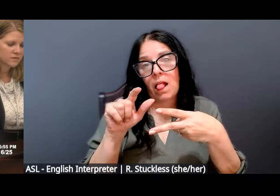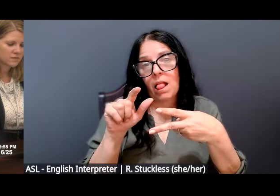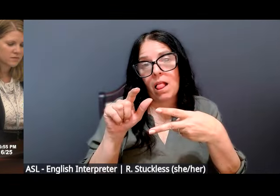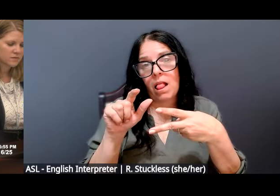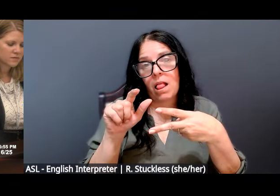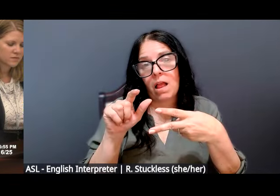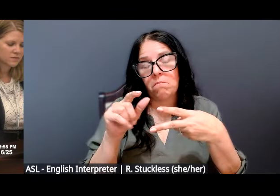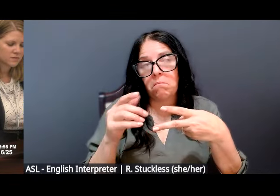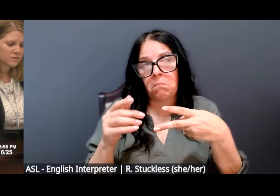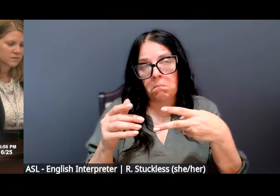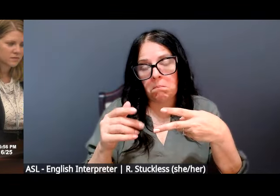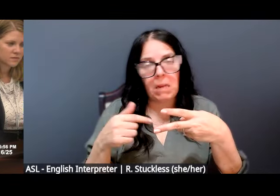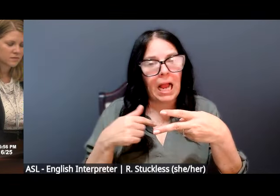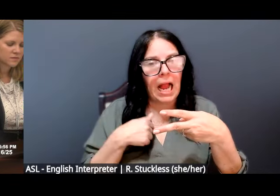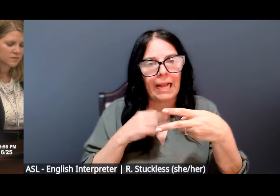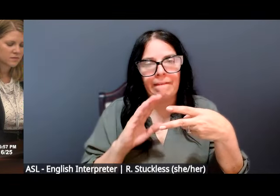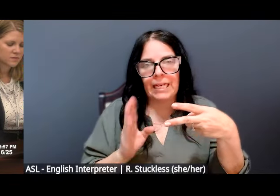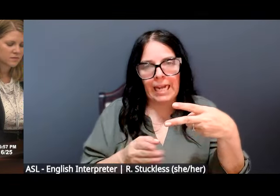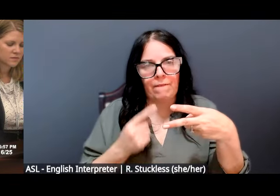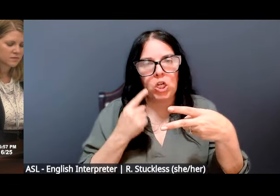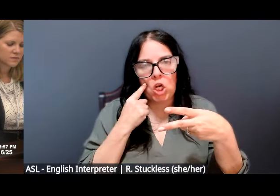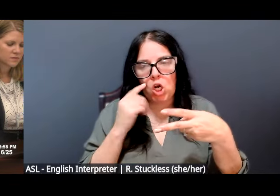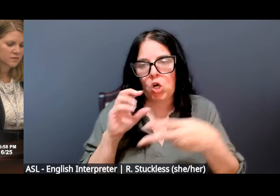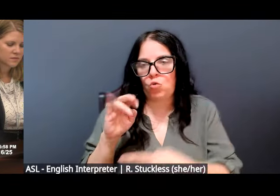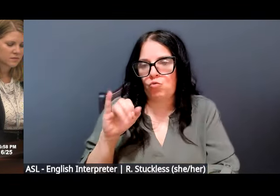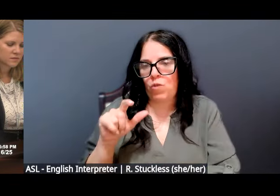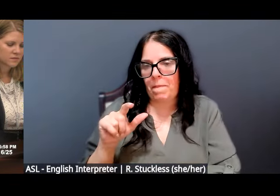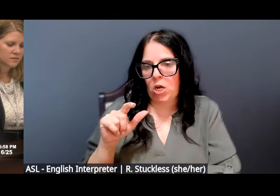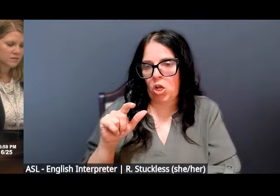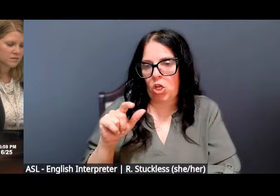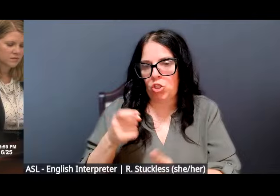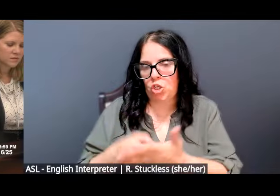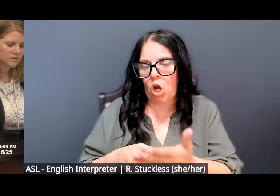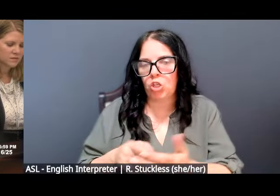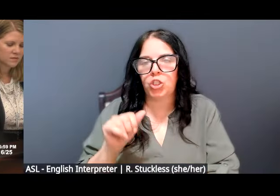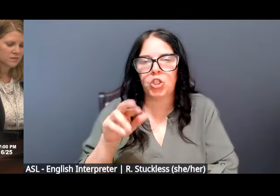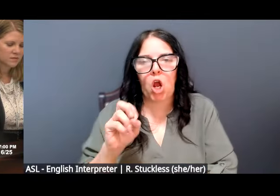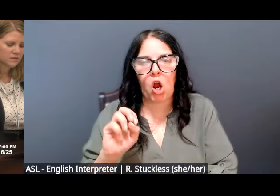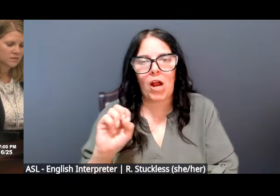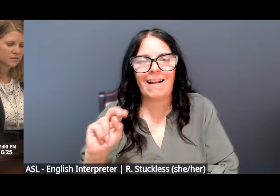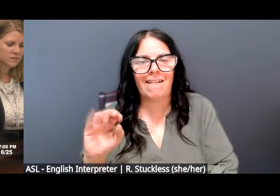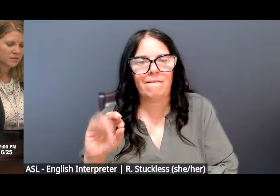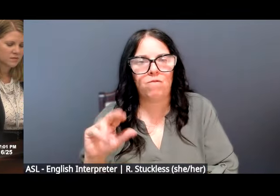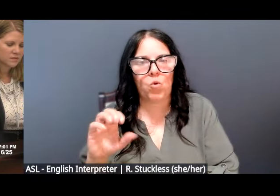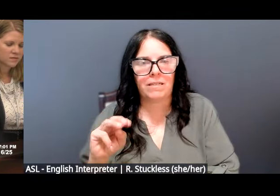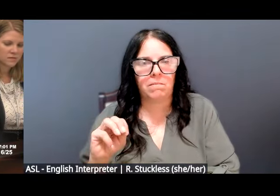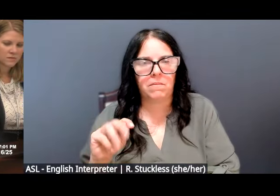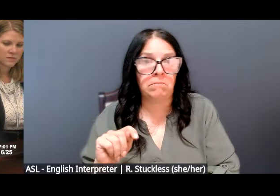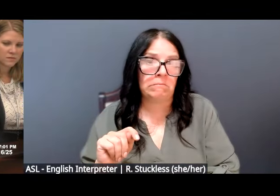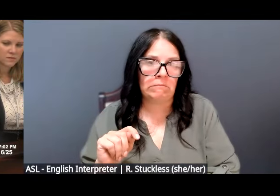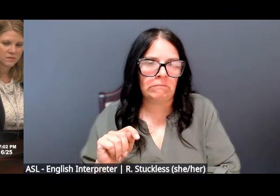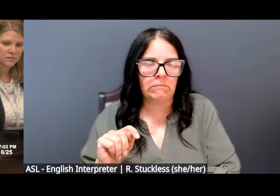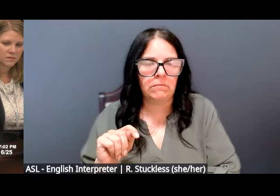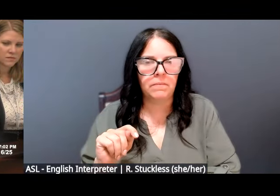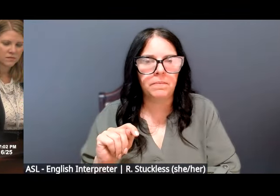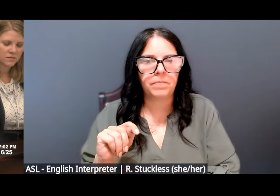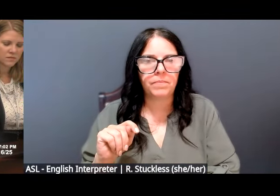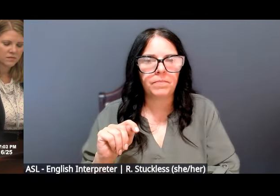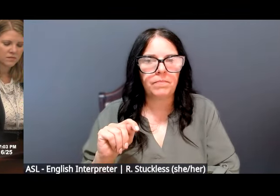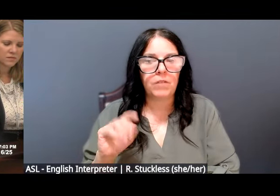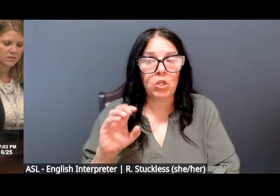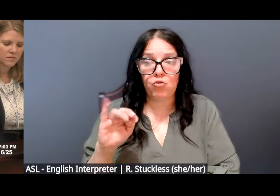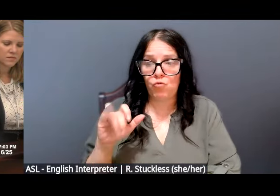heard criminal charges be referred to as like an enforcement mechanism in typically, so that's